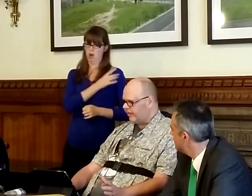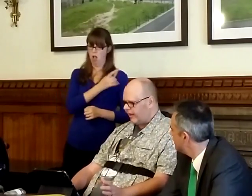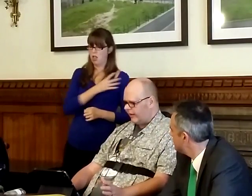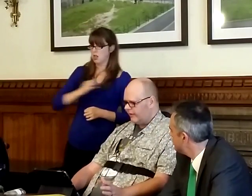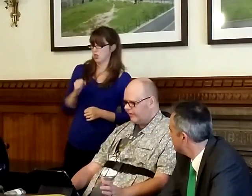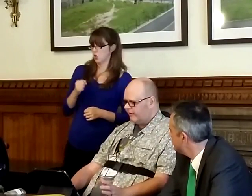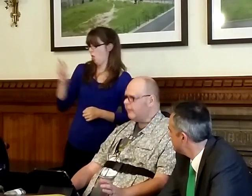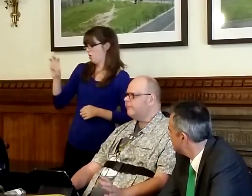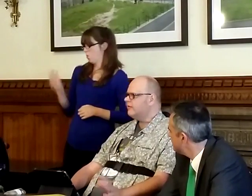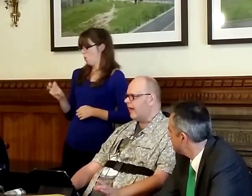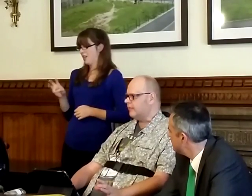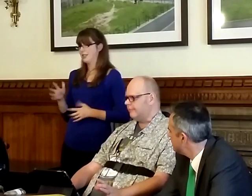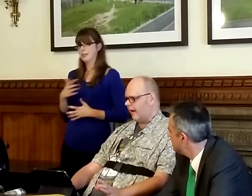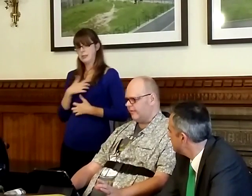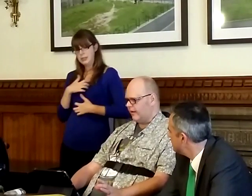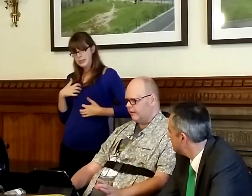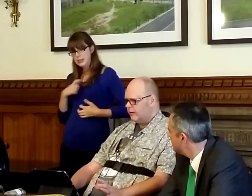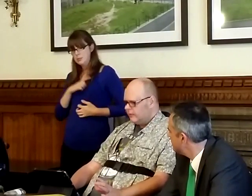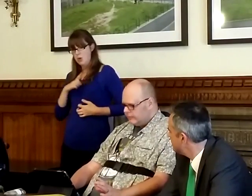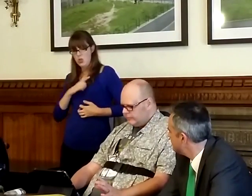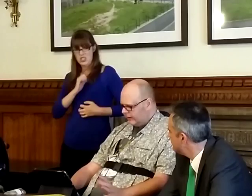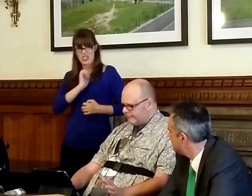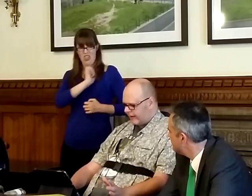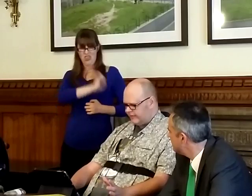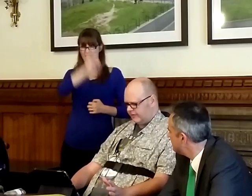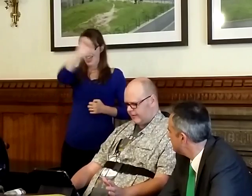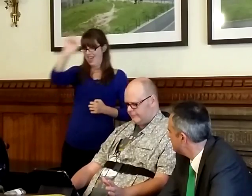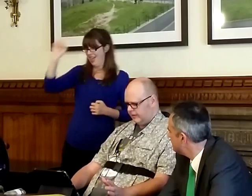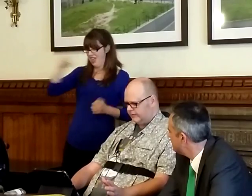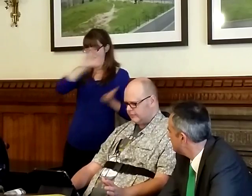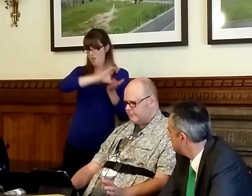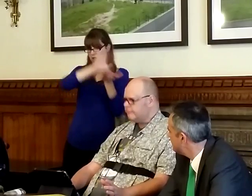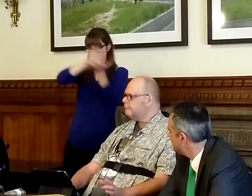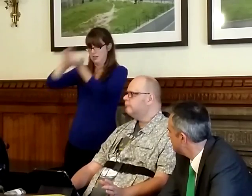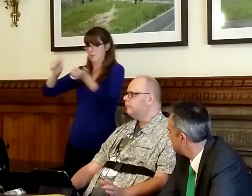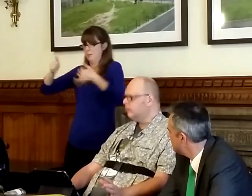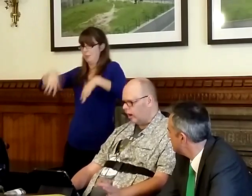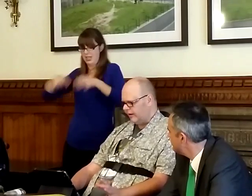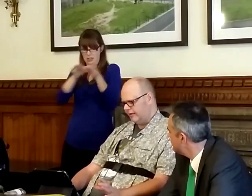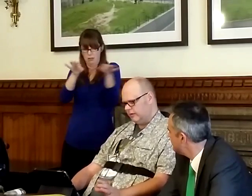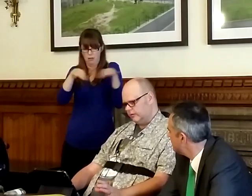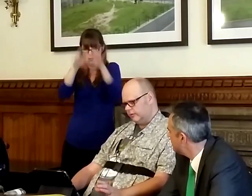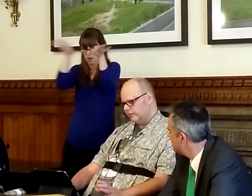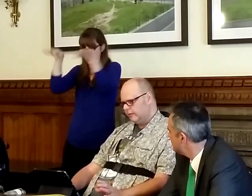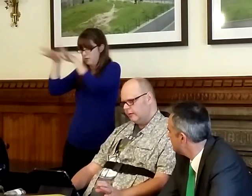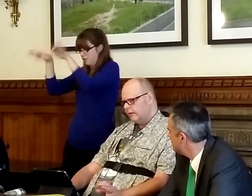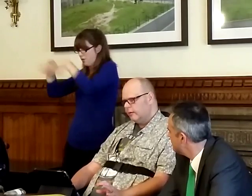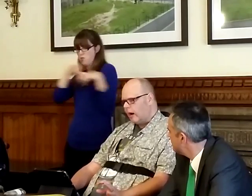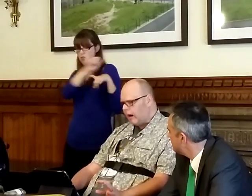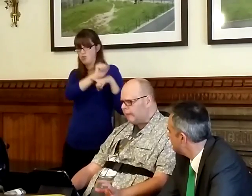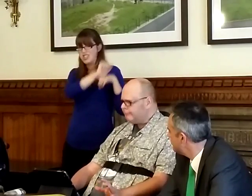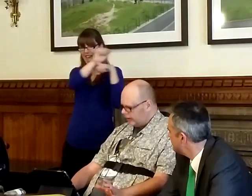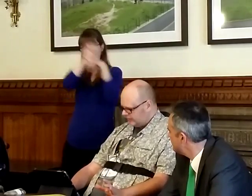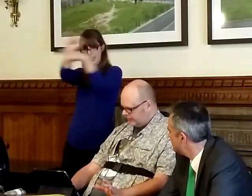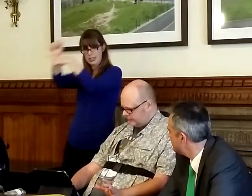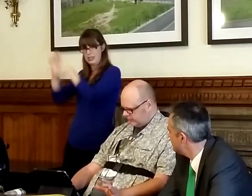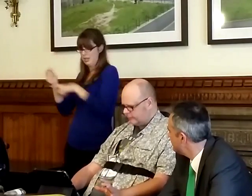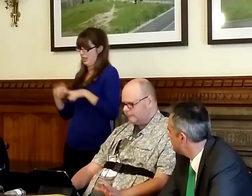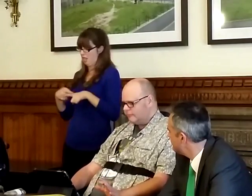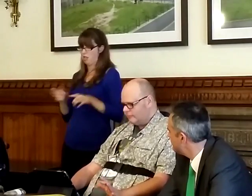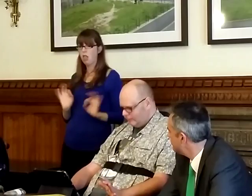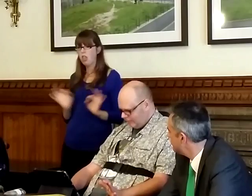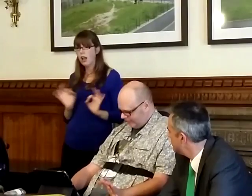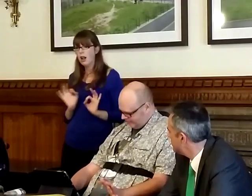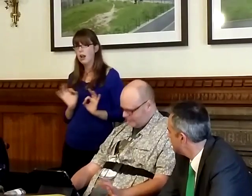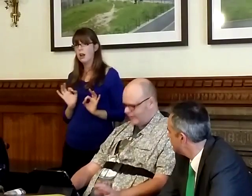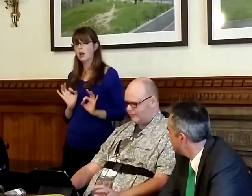because the funds there have been protected by their respective assemblies, but not in England. Our